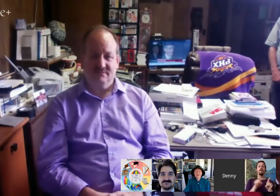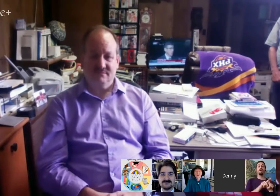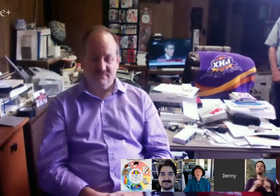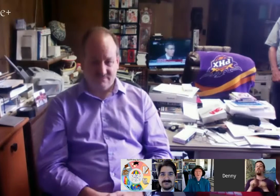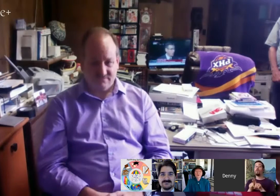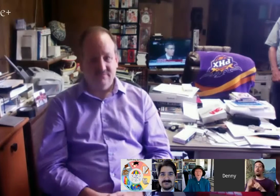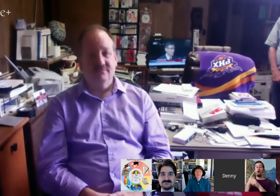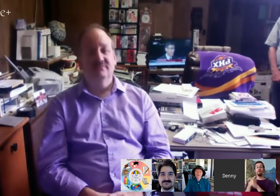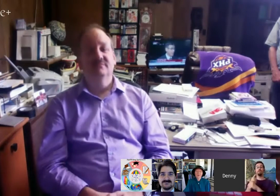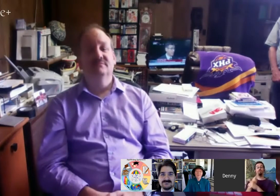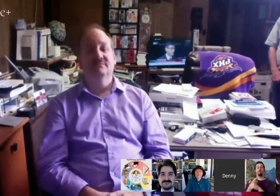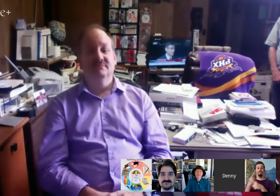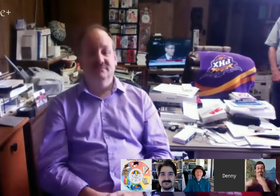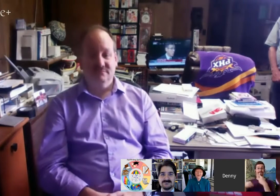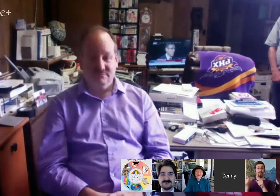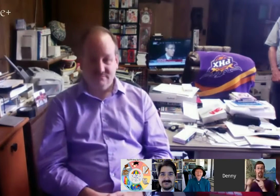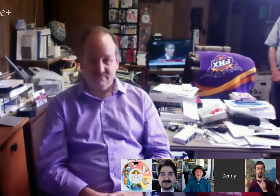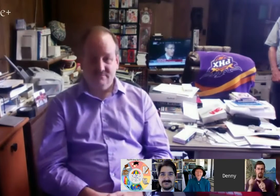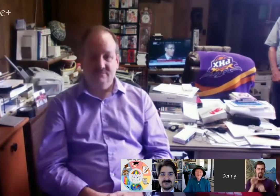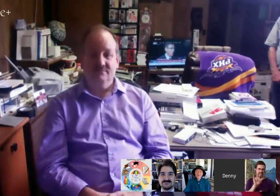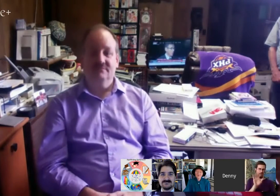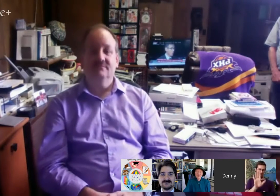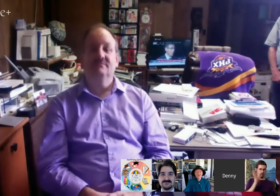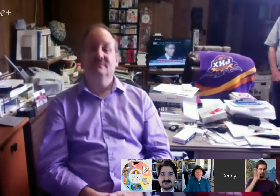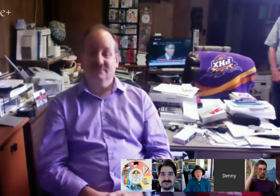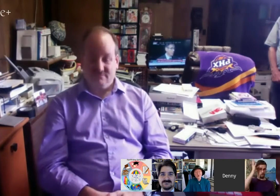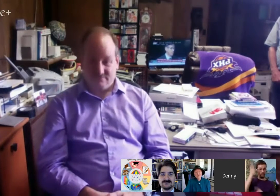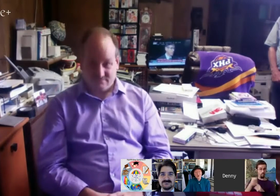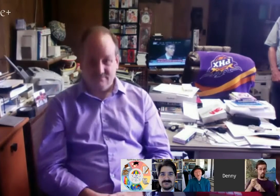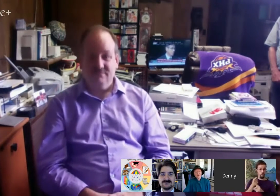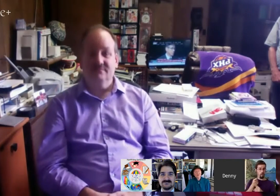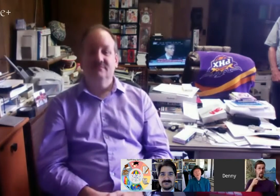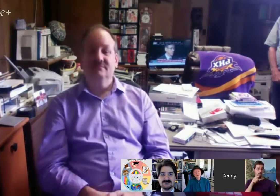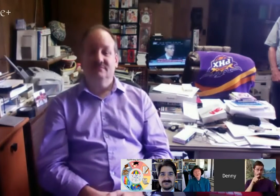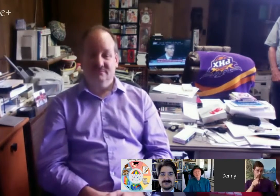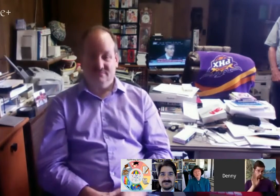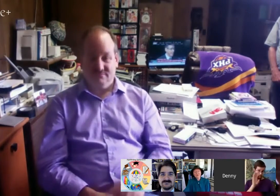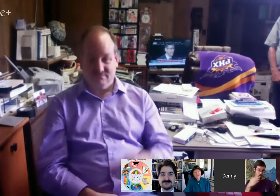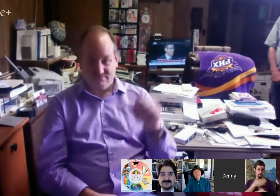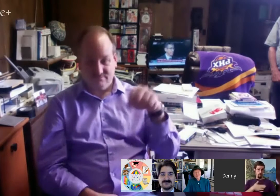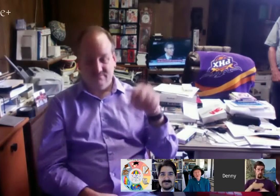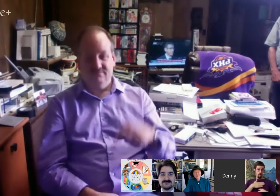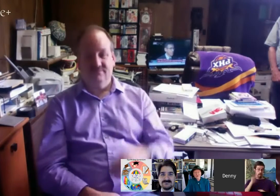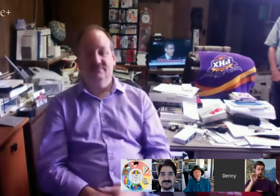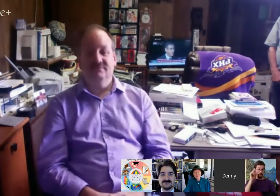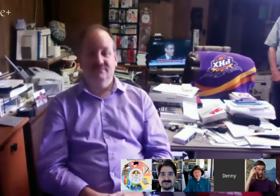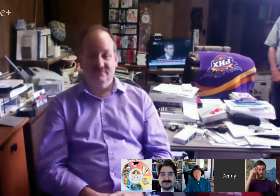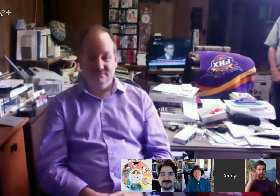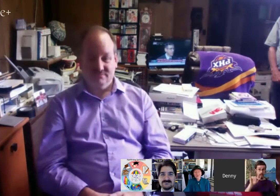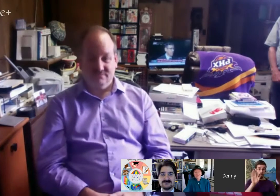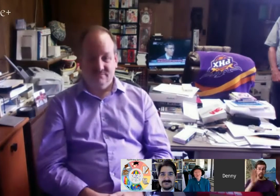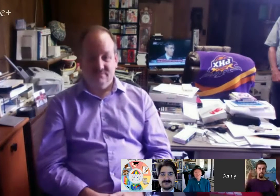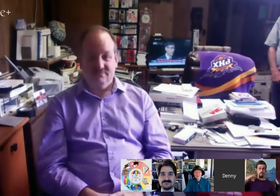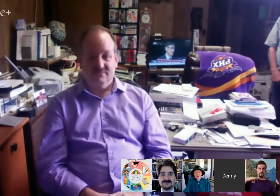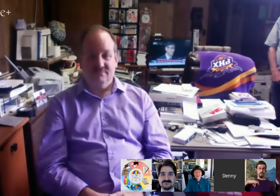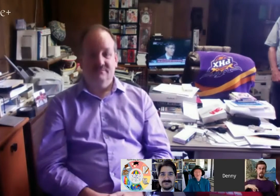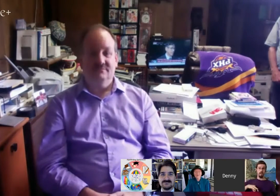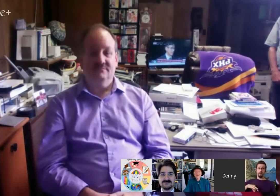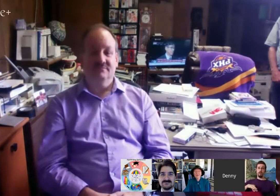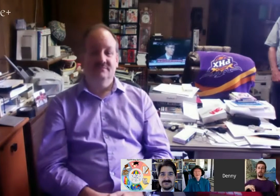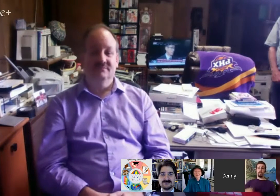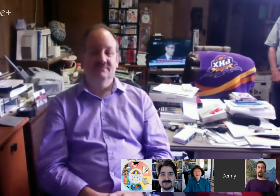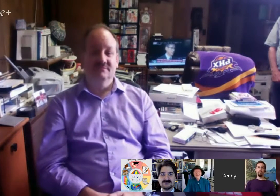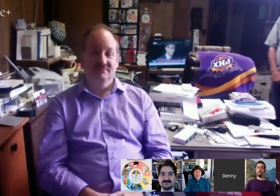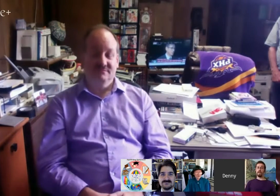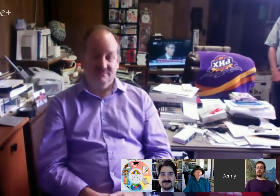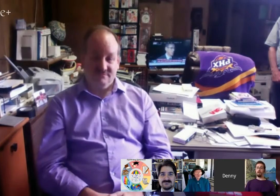Language, where your parents came from. Would you have enjoyed that? Do you think that would have been beneficial to the Berkeley School for the